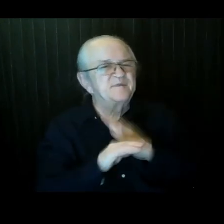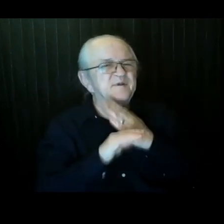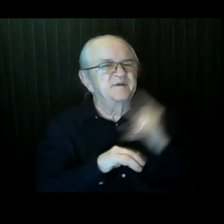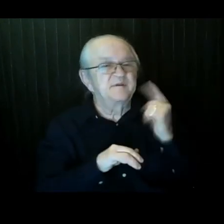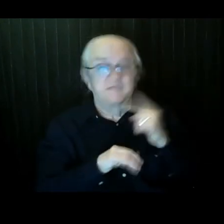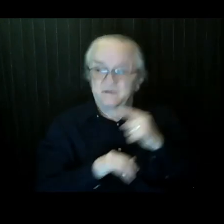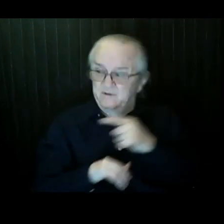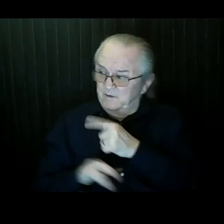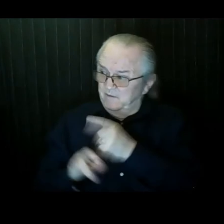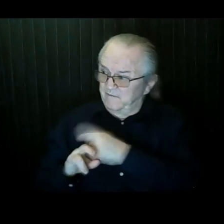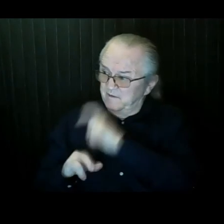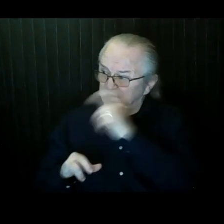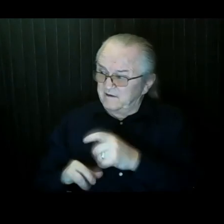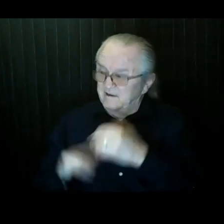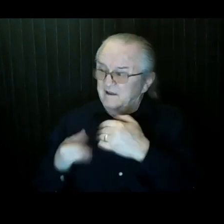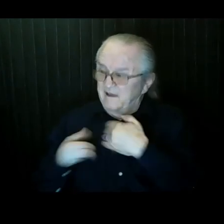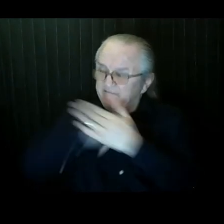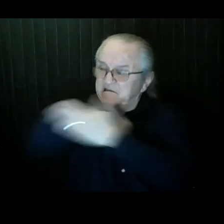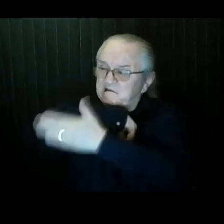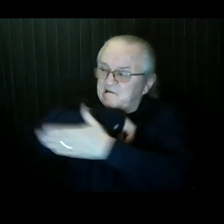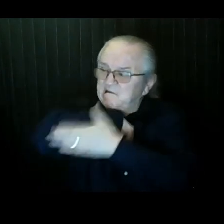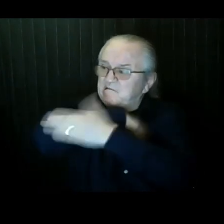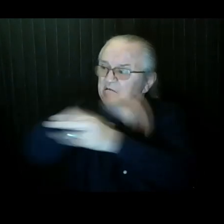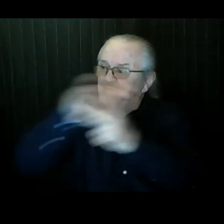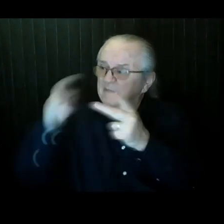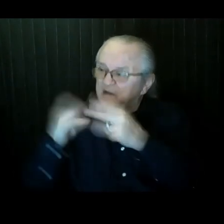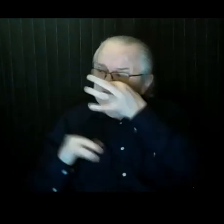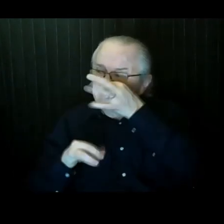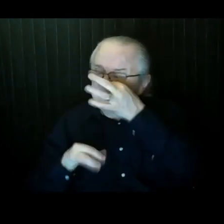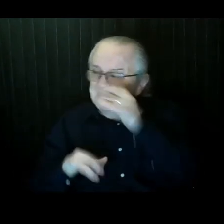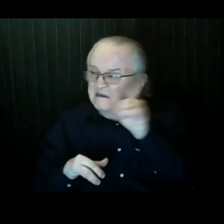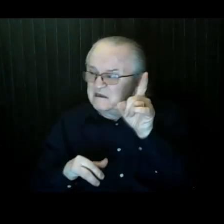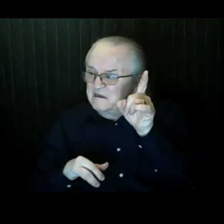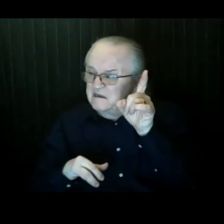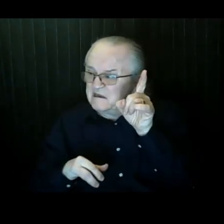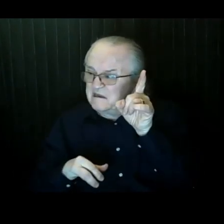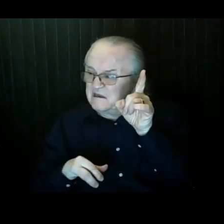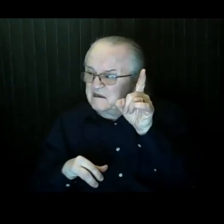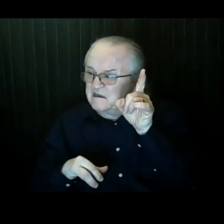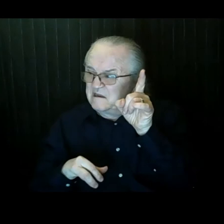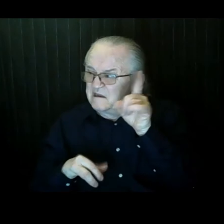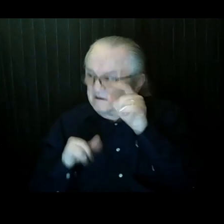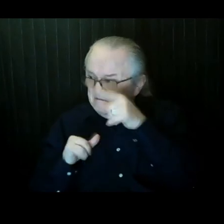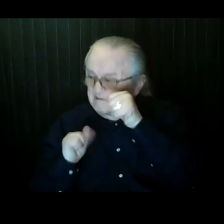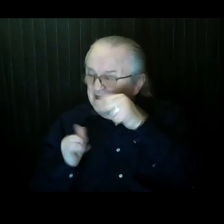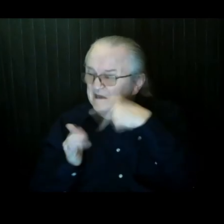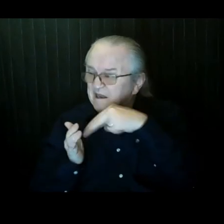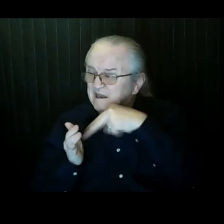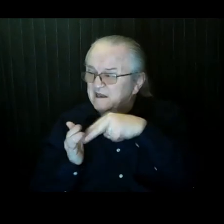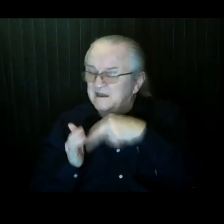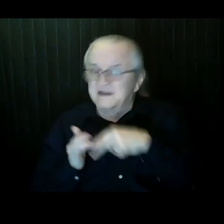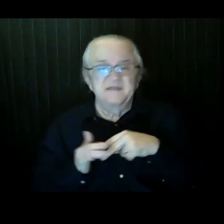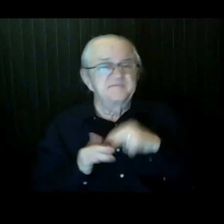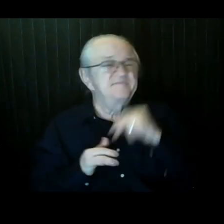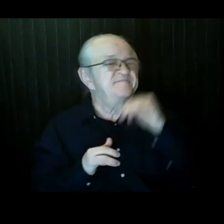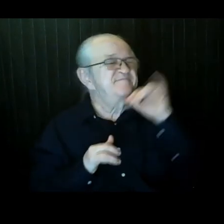Texas. We got a kicker dance place right up the hill here. You know, a great little place that you can do some dancing. And I said, never mind. Just let